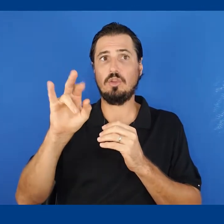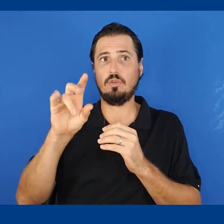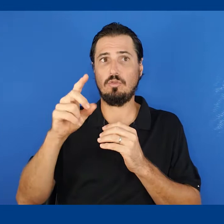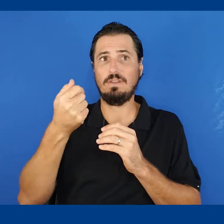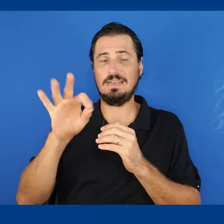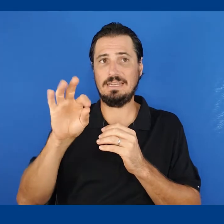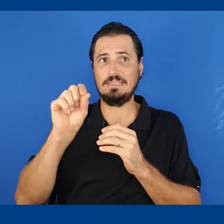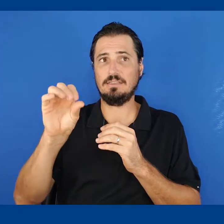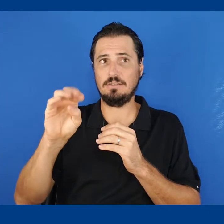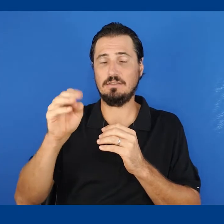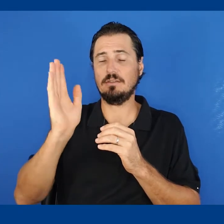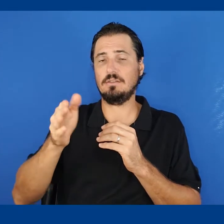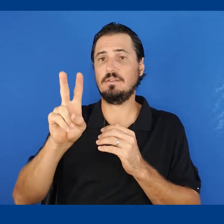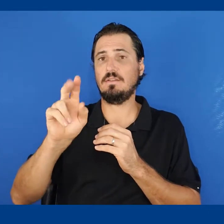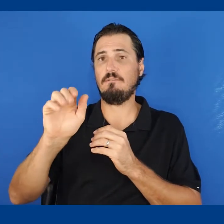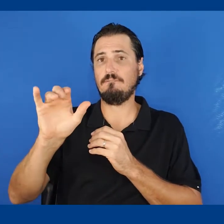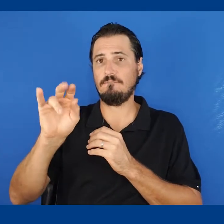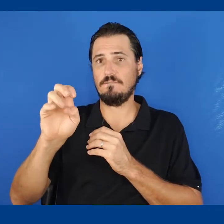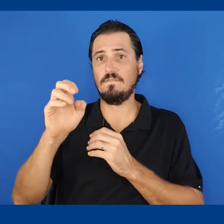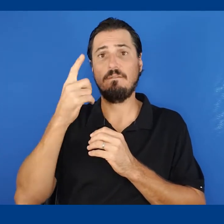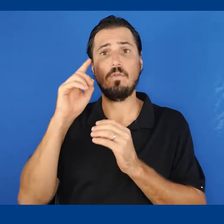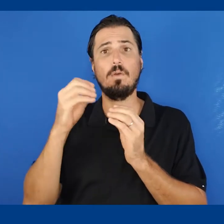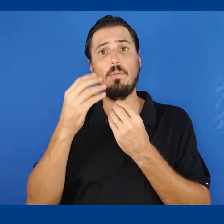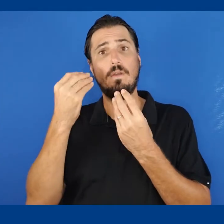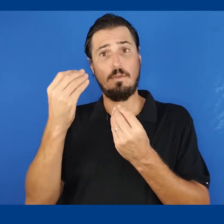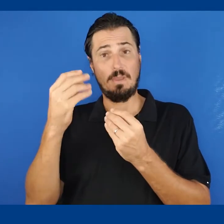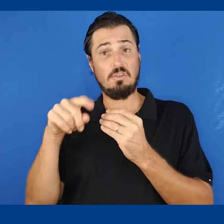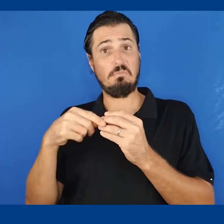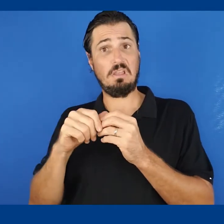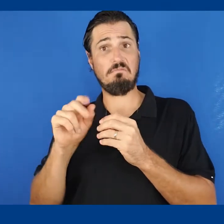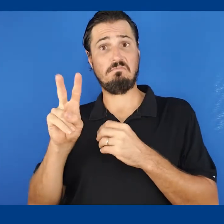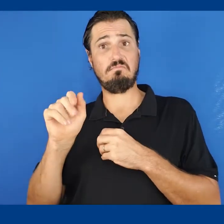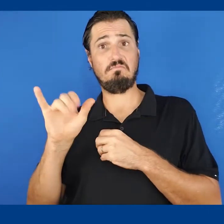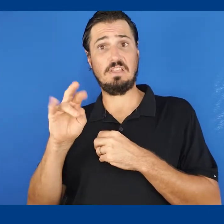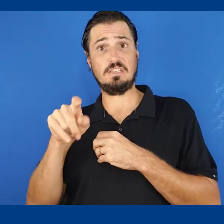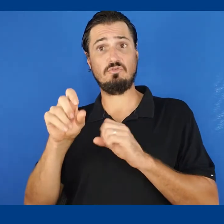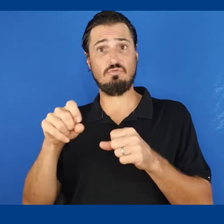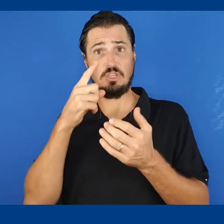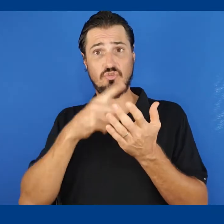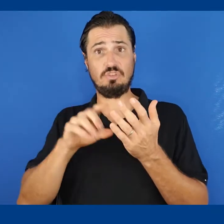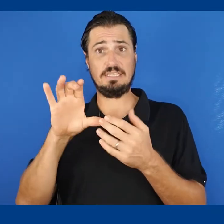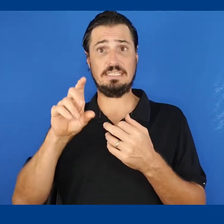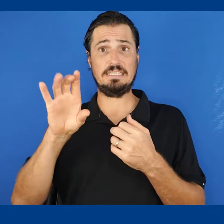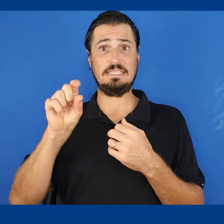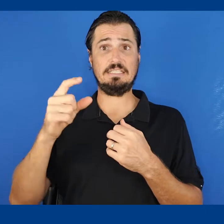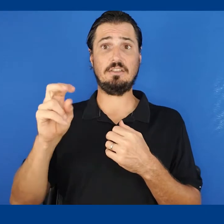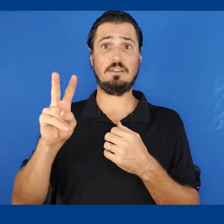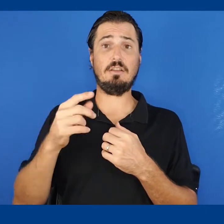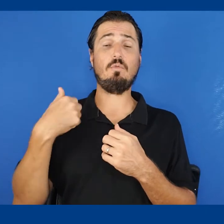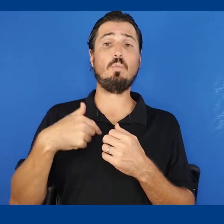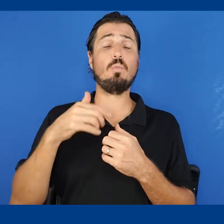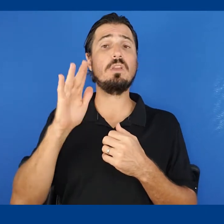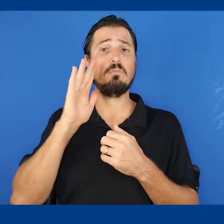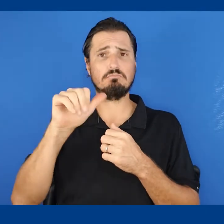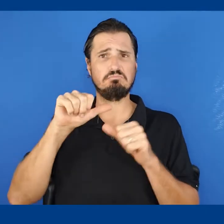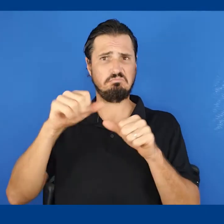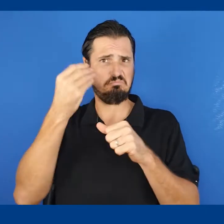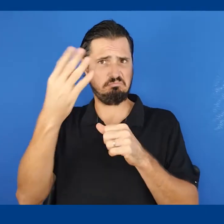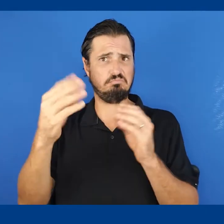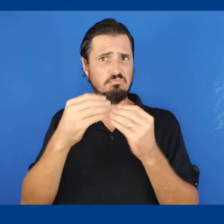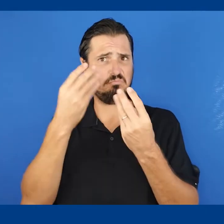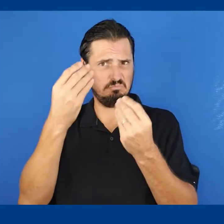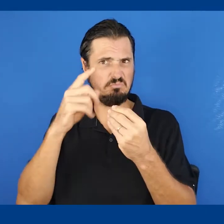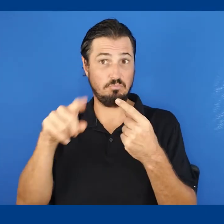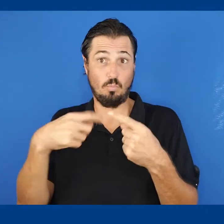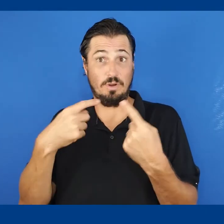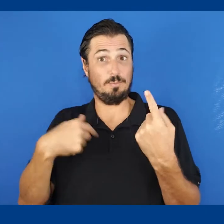hawaiicovid19.com/vaccine. For more information on the available vaccines, please visit cdc.gov. We will continue to keep updated as more